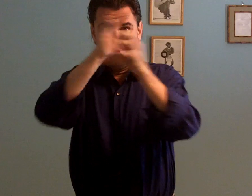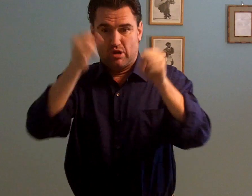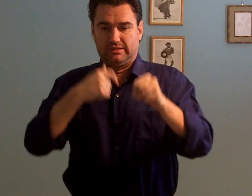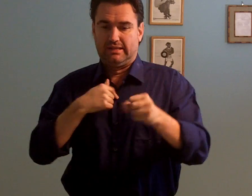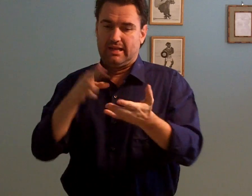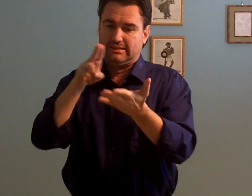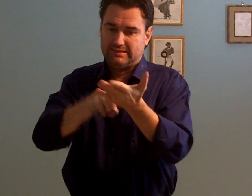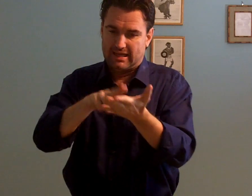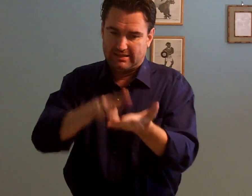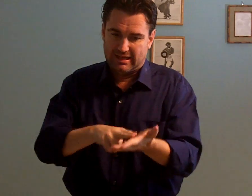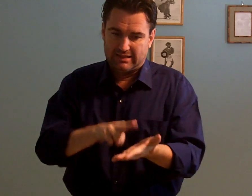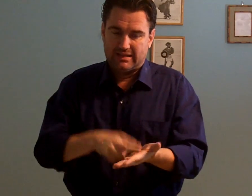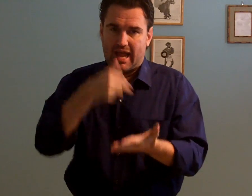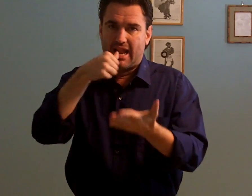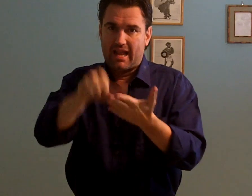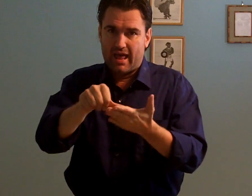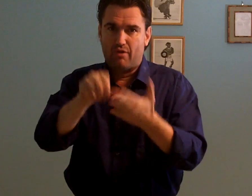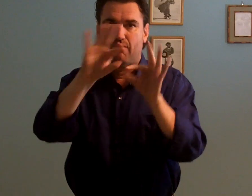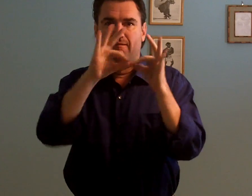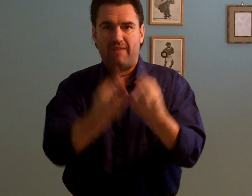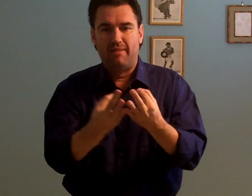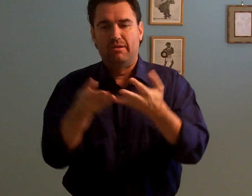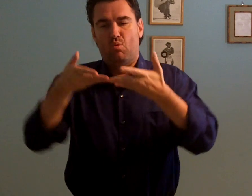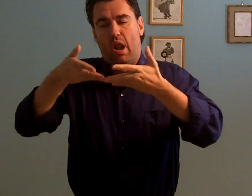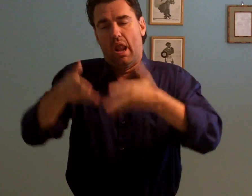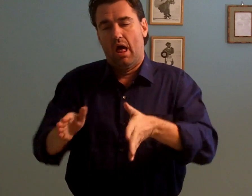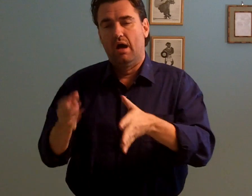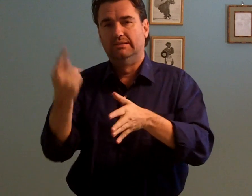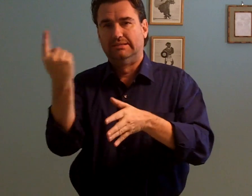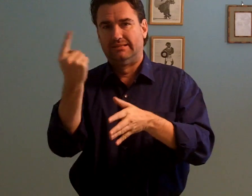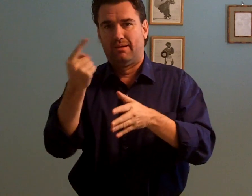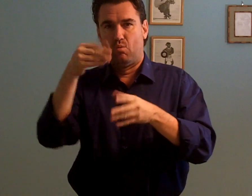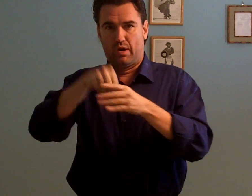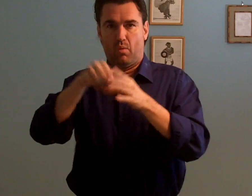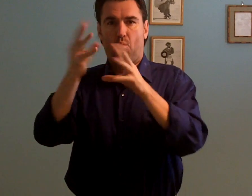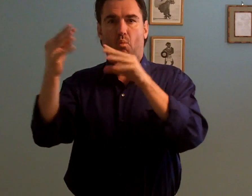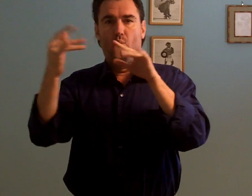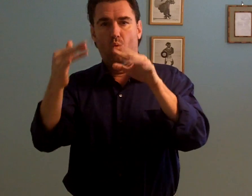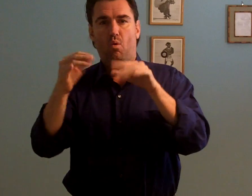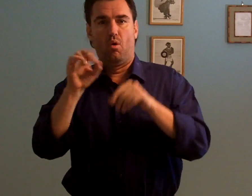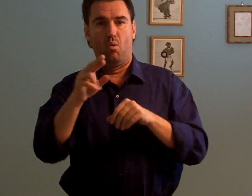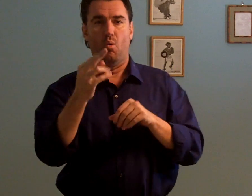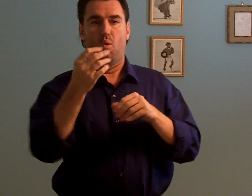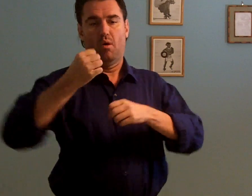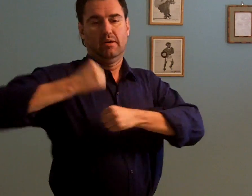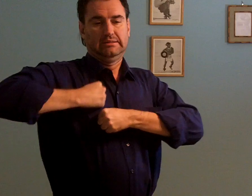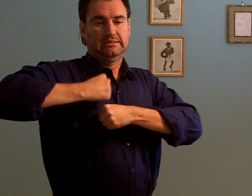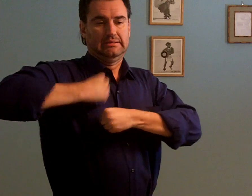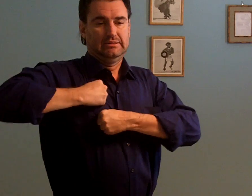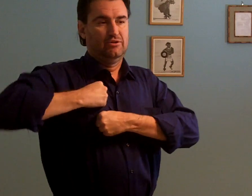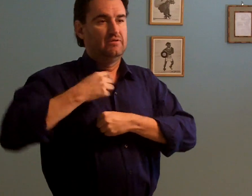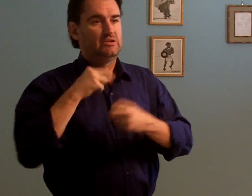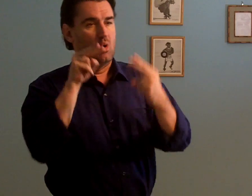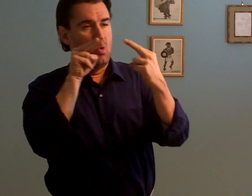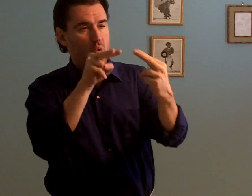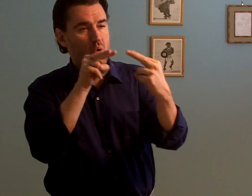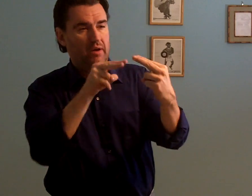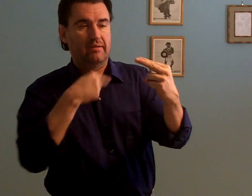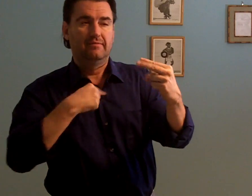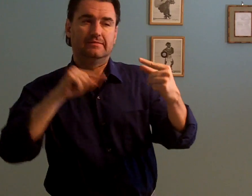loved one, or look into the eyes of a service member who's been gravely wounded. So Americans understand the costs